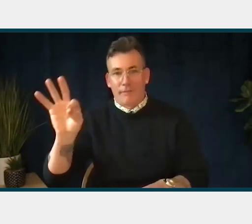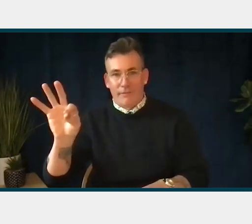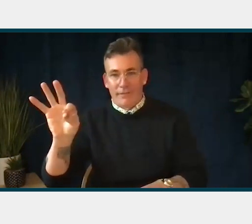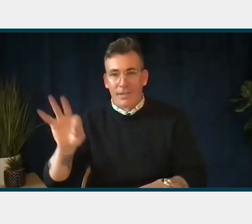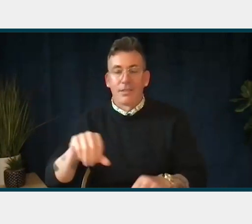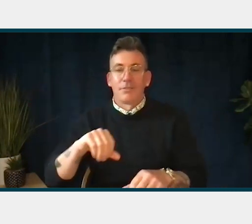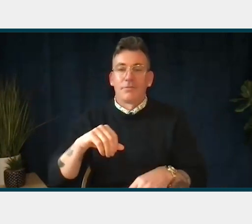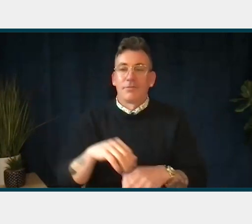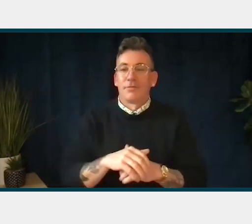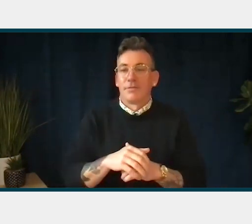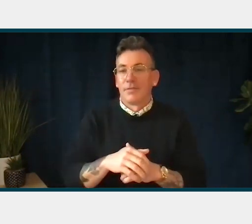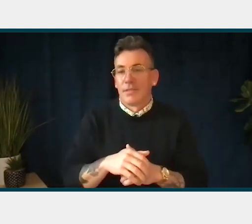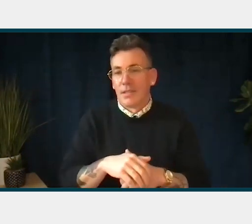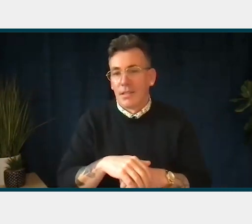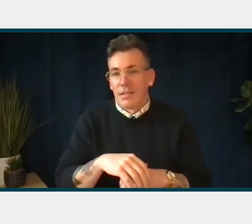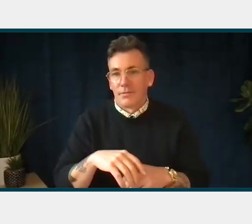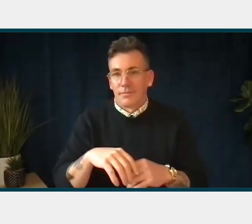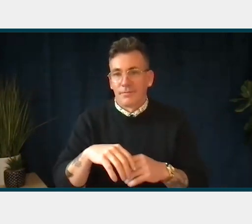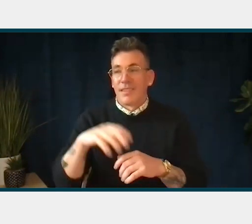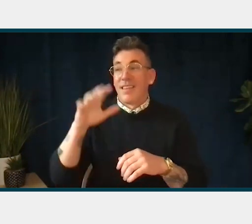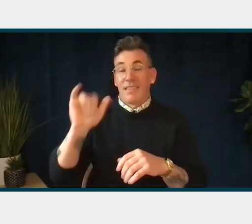company called CSDF.